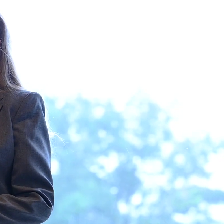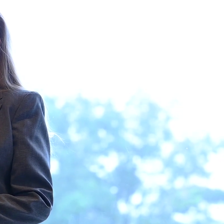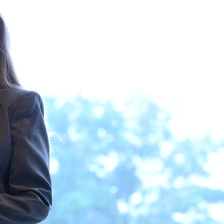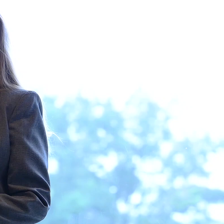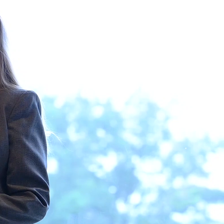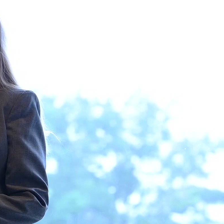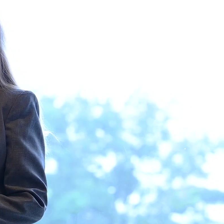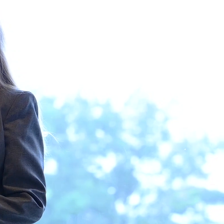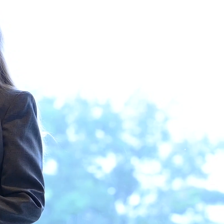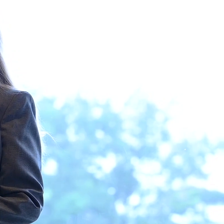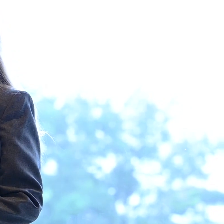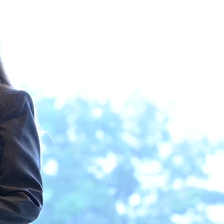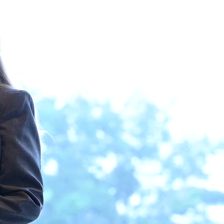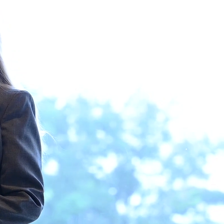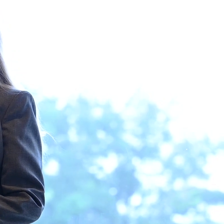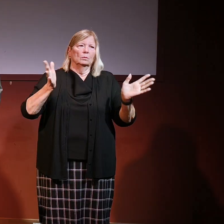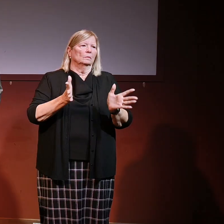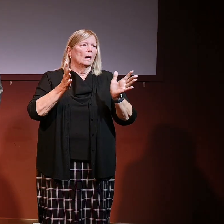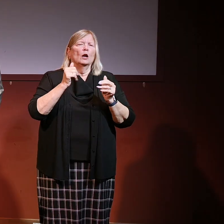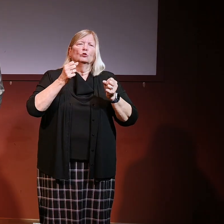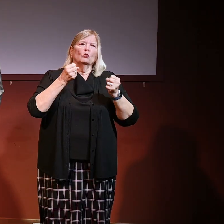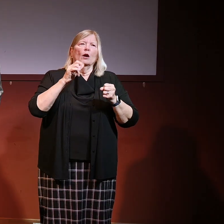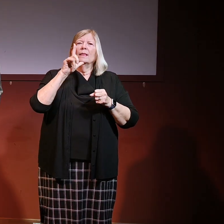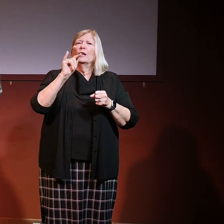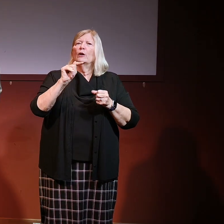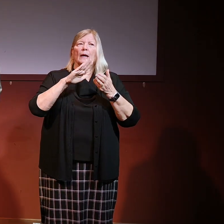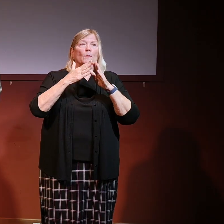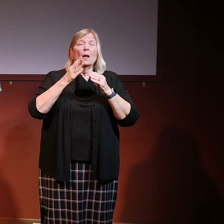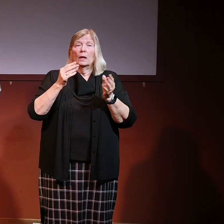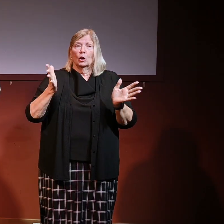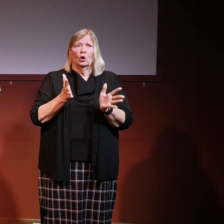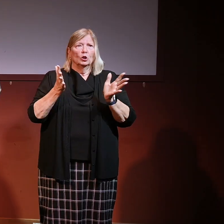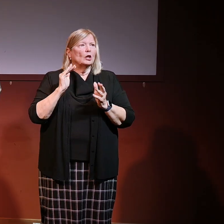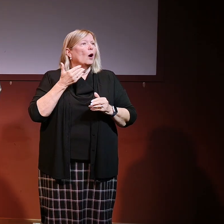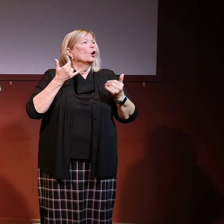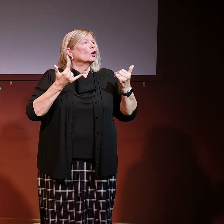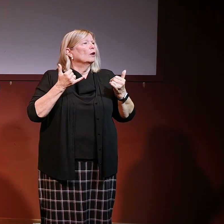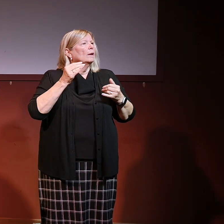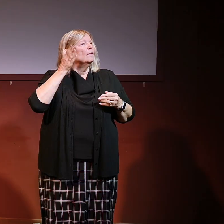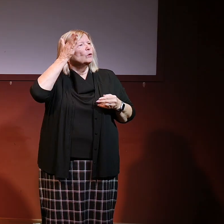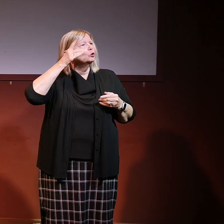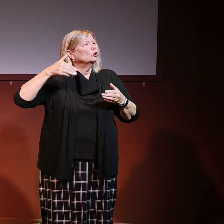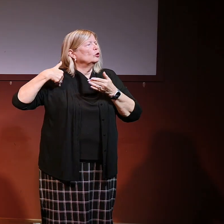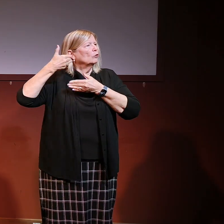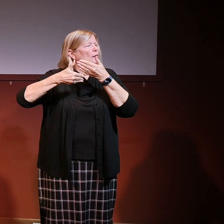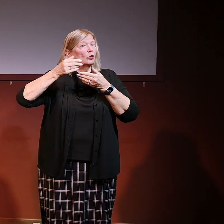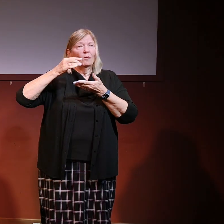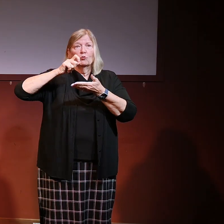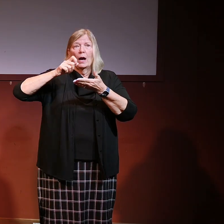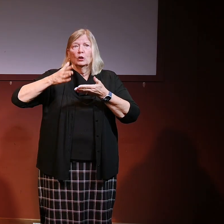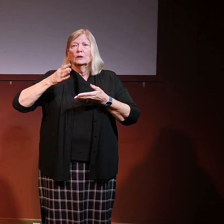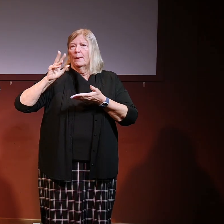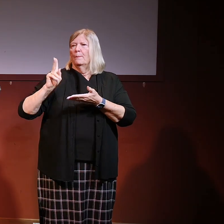to cultivate a strong literary community and encourage our current and future generations of writers